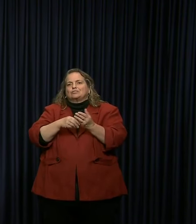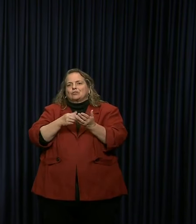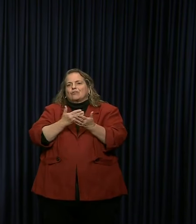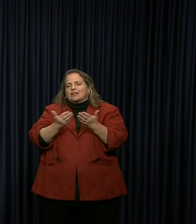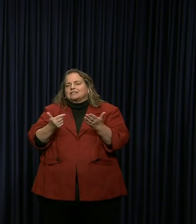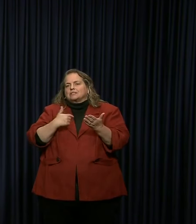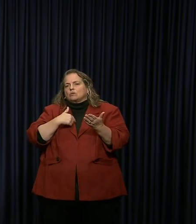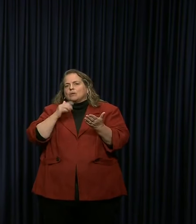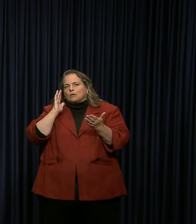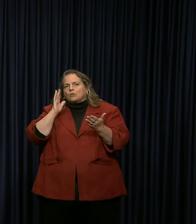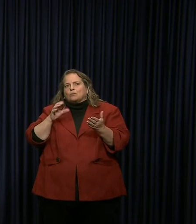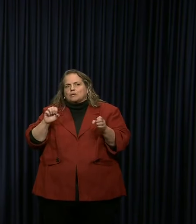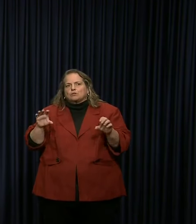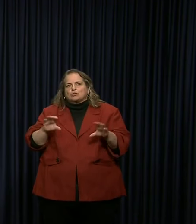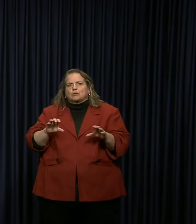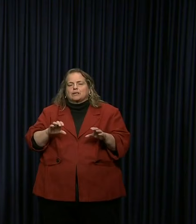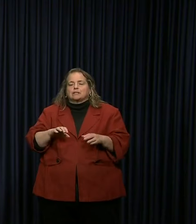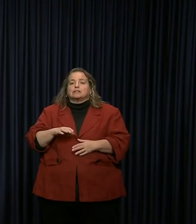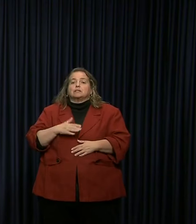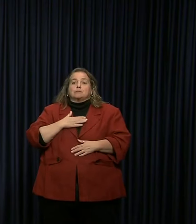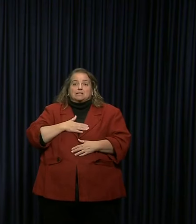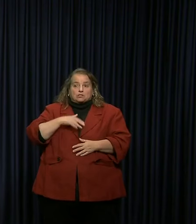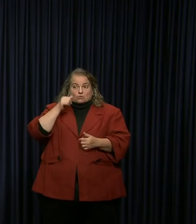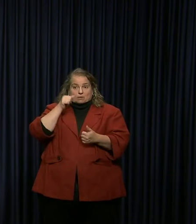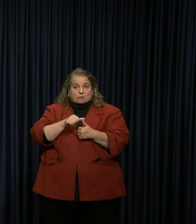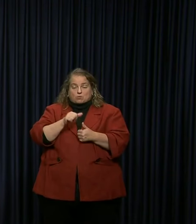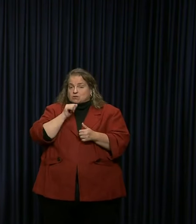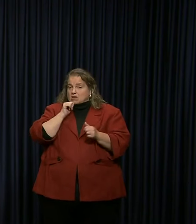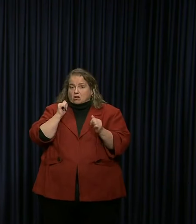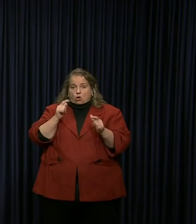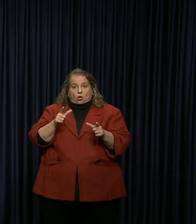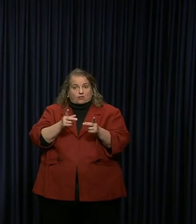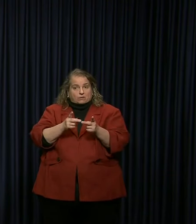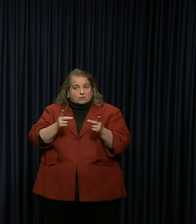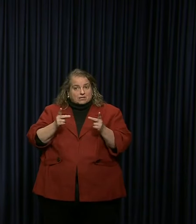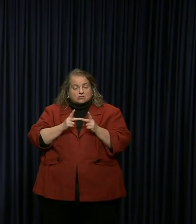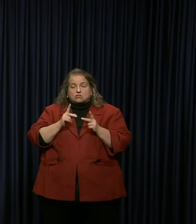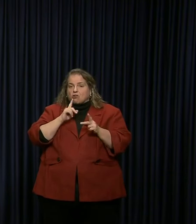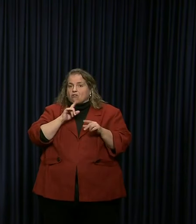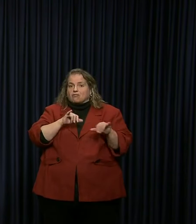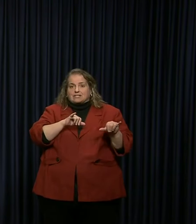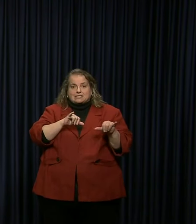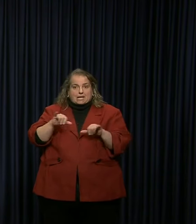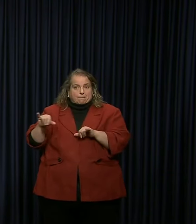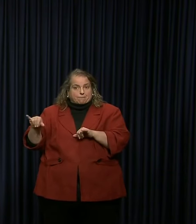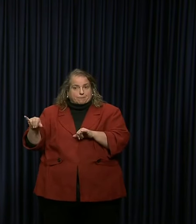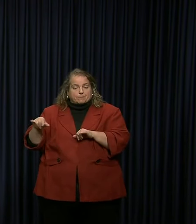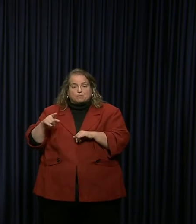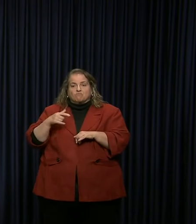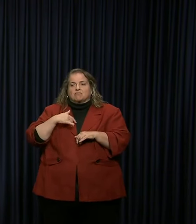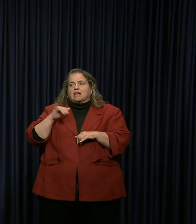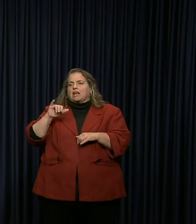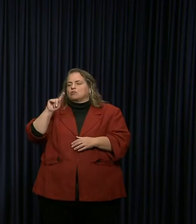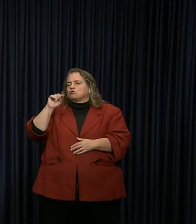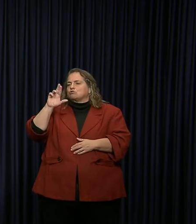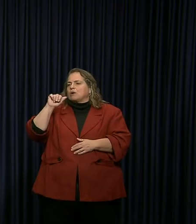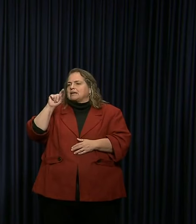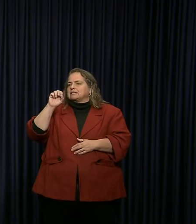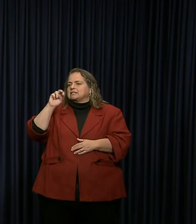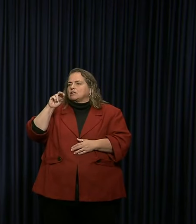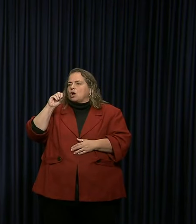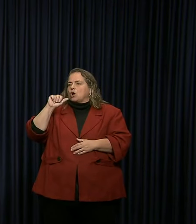that we are taking. Let's do remember that not all of these facilities are the same. You have a facility like Trayton Oaks